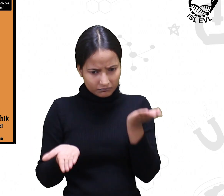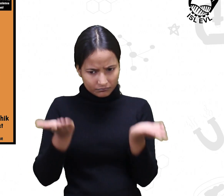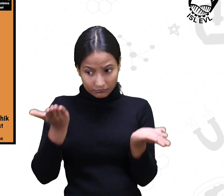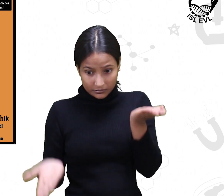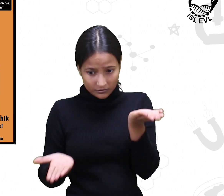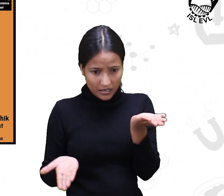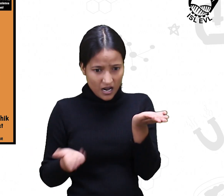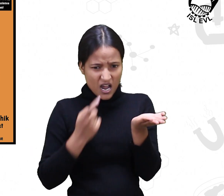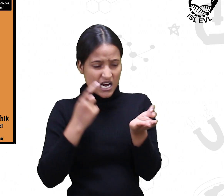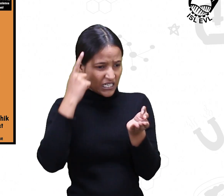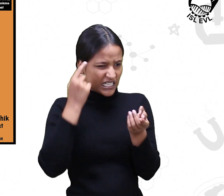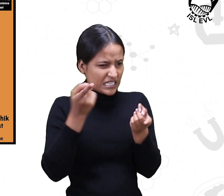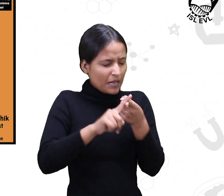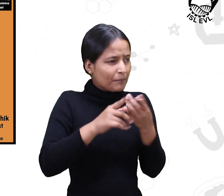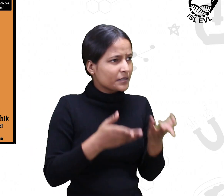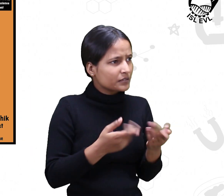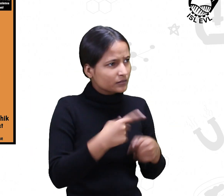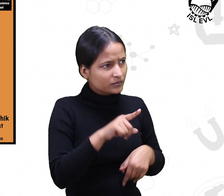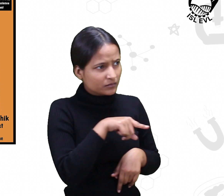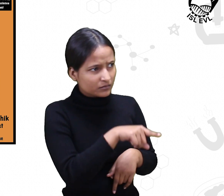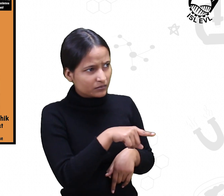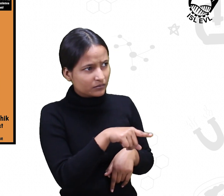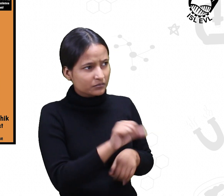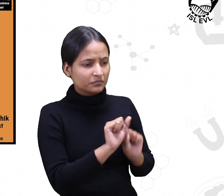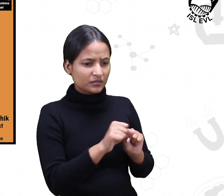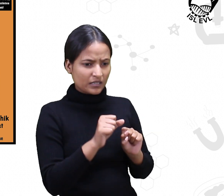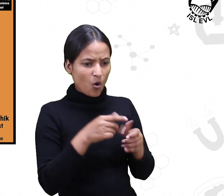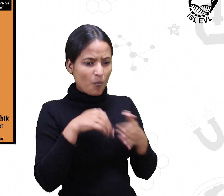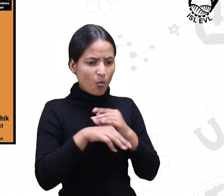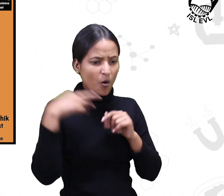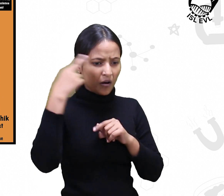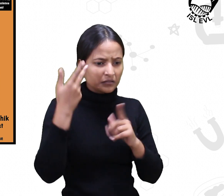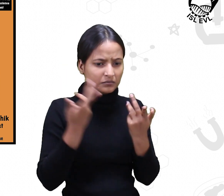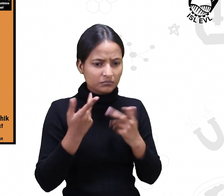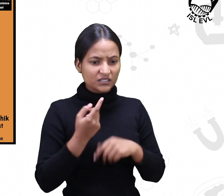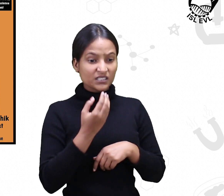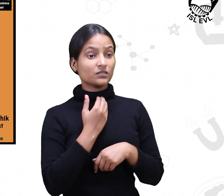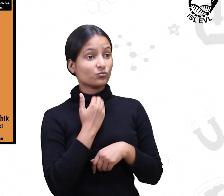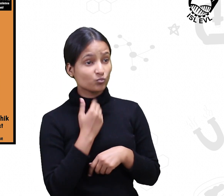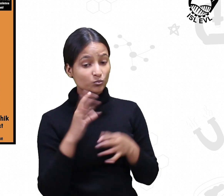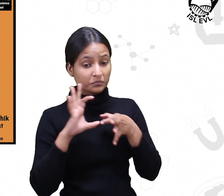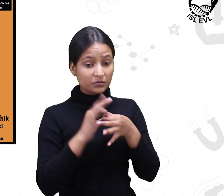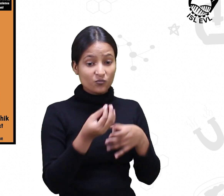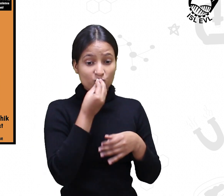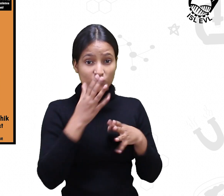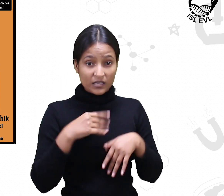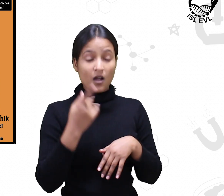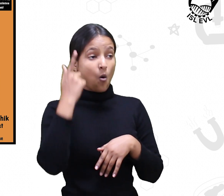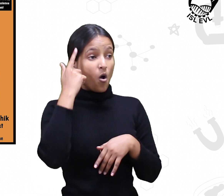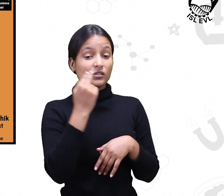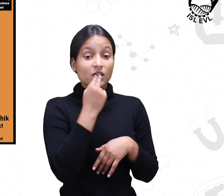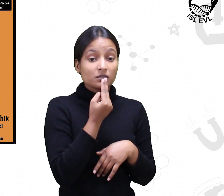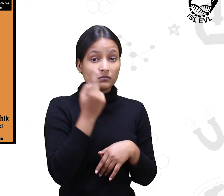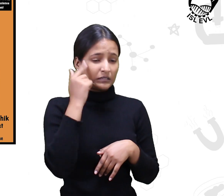microbes in the biofilm. And that imbalance happens when the sugar from the chocolate or other carbs gets